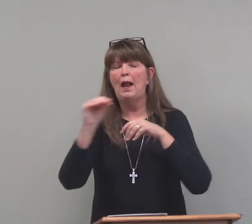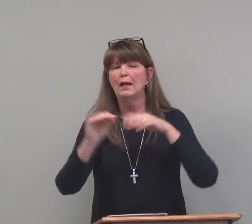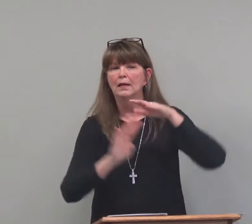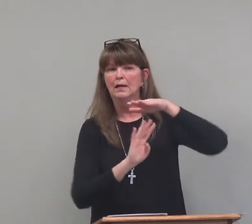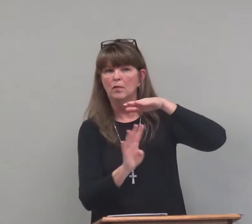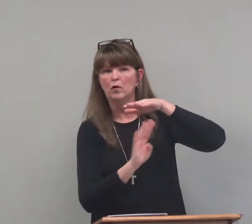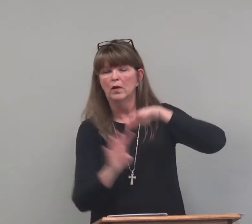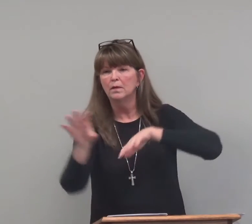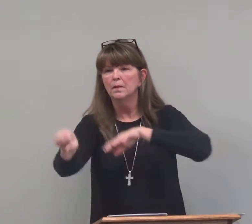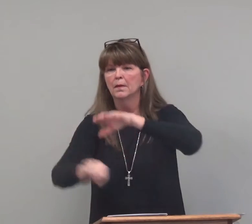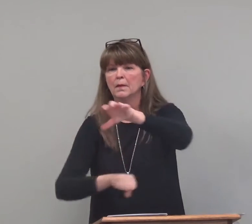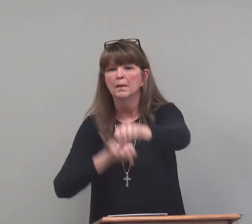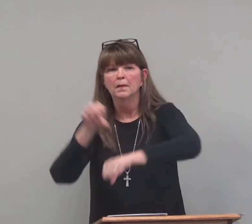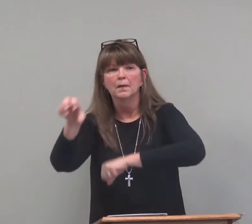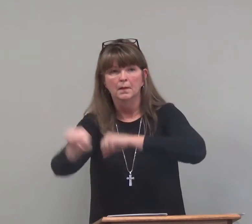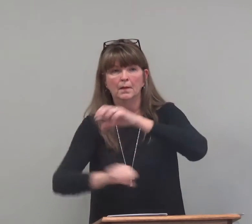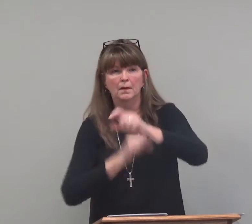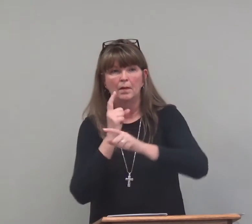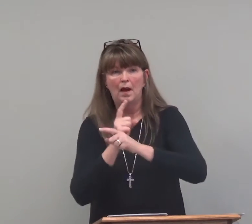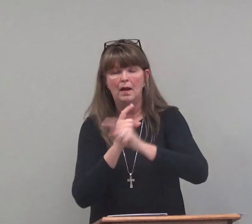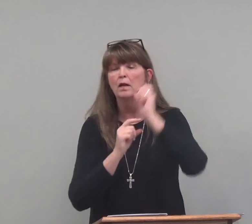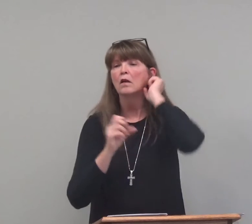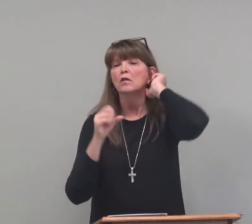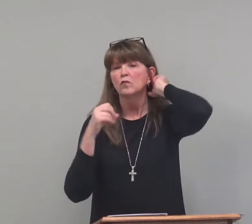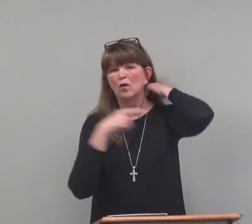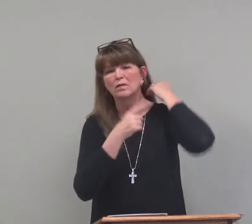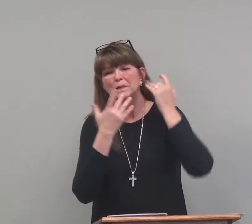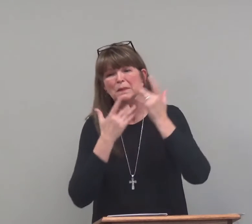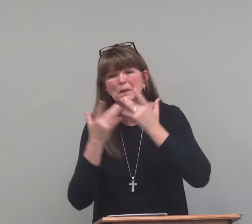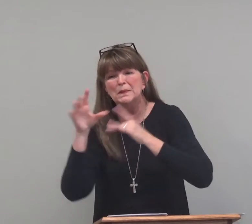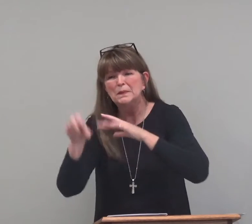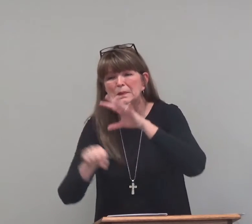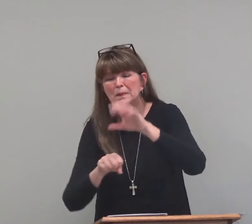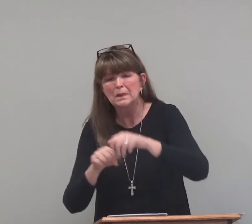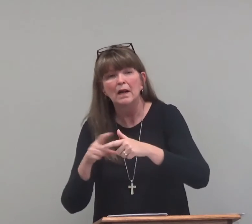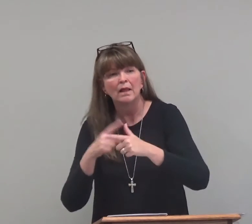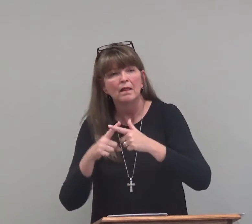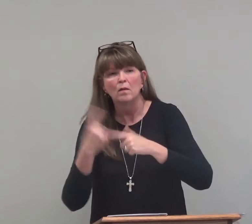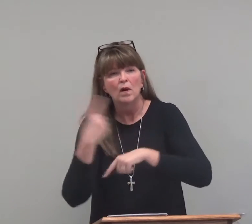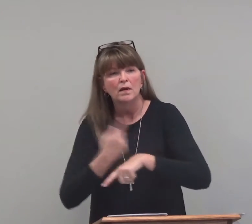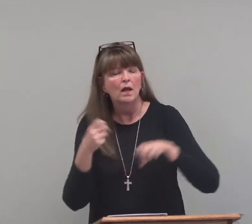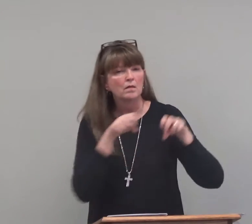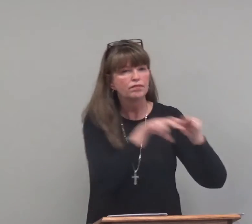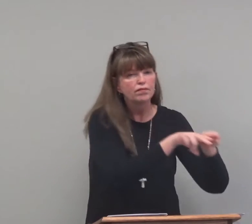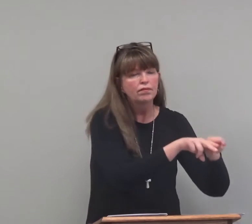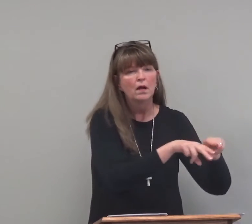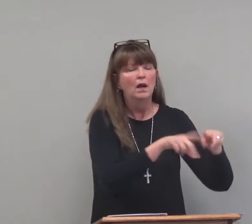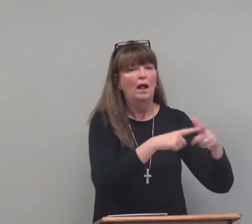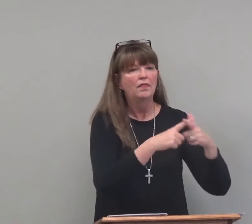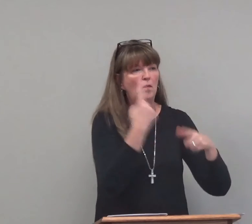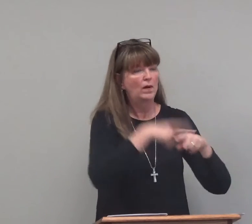perimeter of the fields were supposed to be left for the poor people to come and be able to gather wheat and grain.